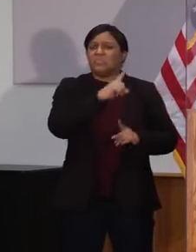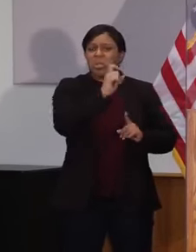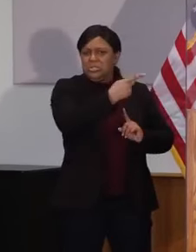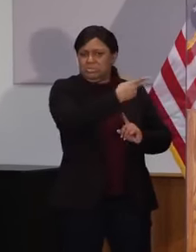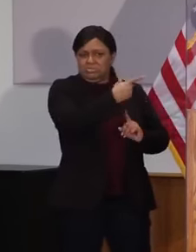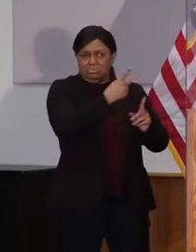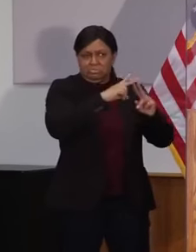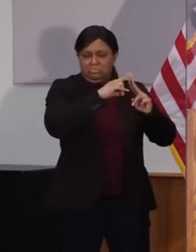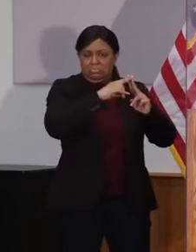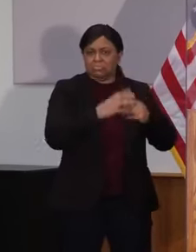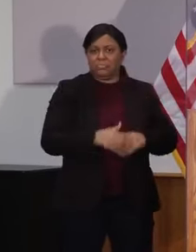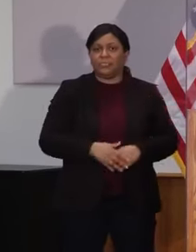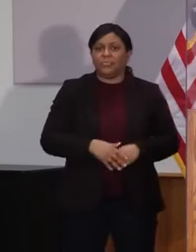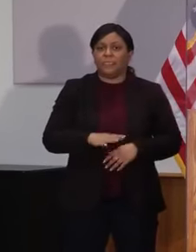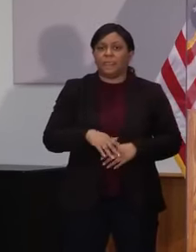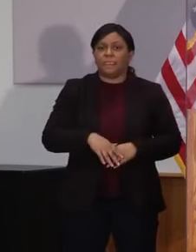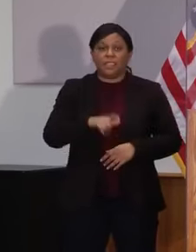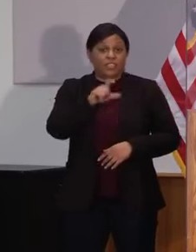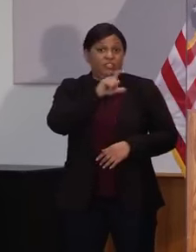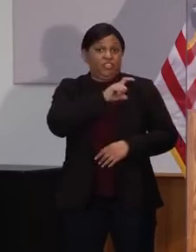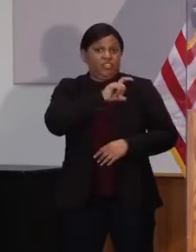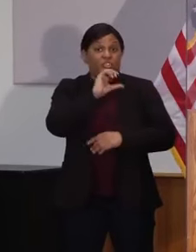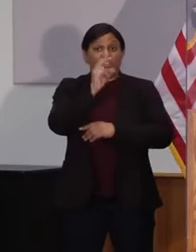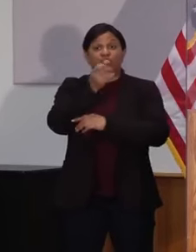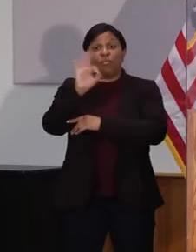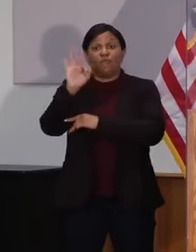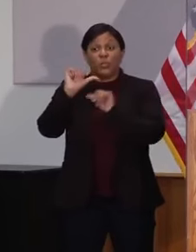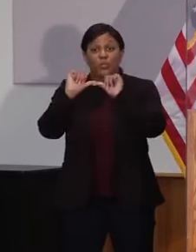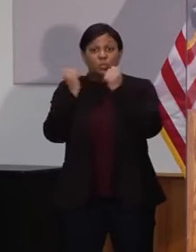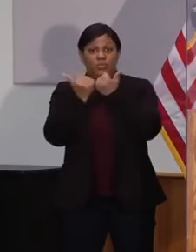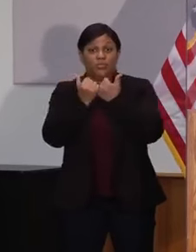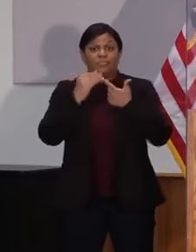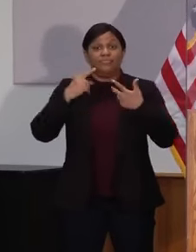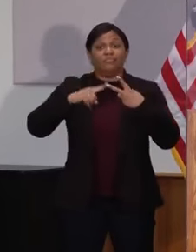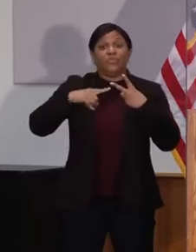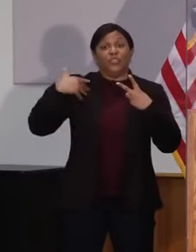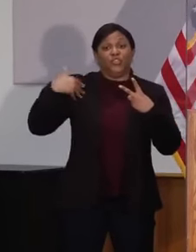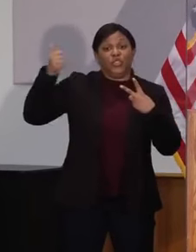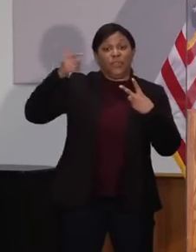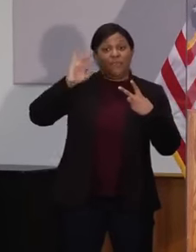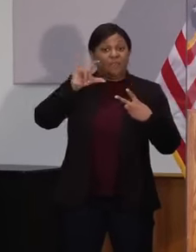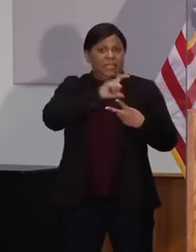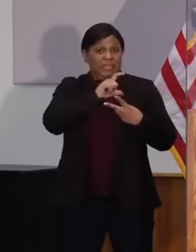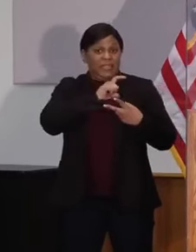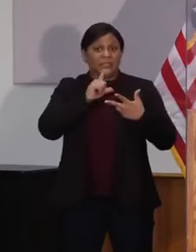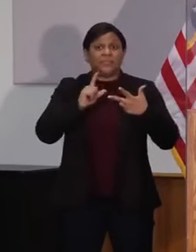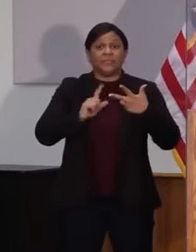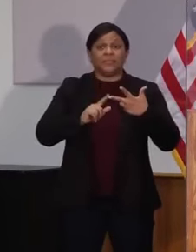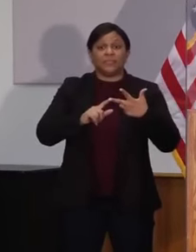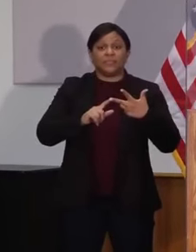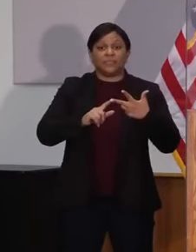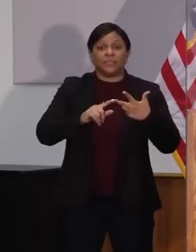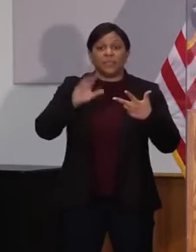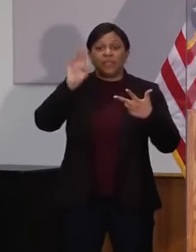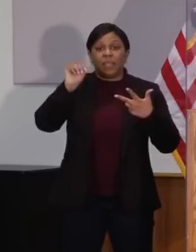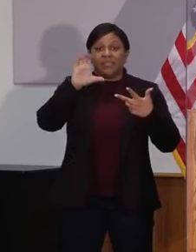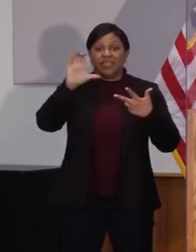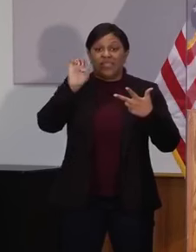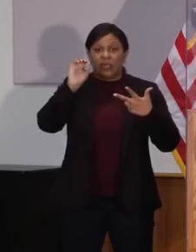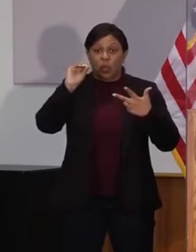the Sheriff's Association, Chiefs of Police, and the MPPOA, who all three said that even if this